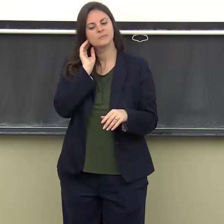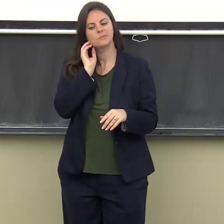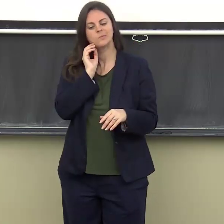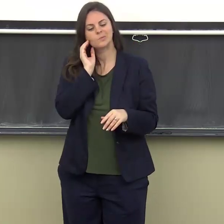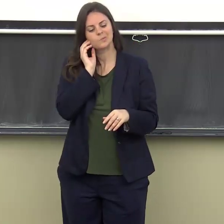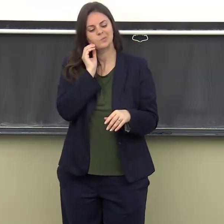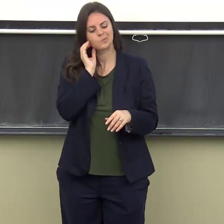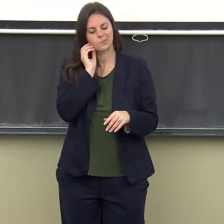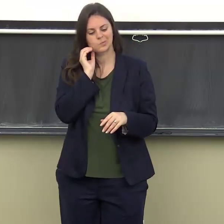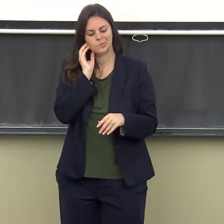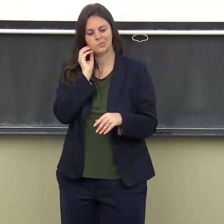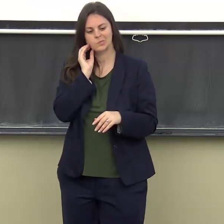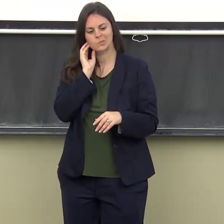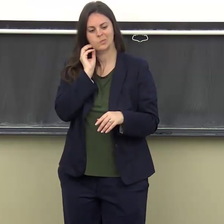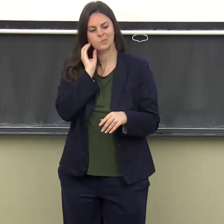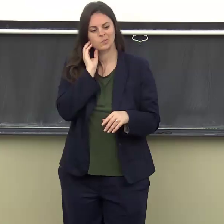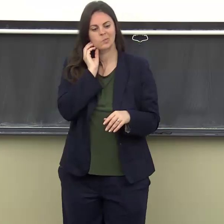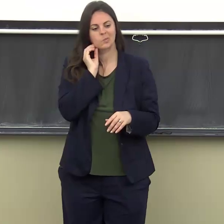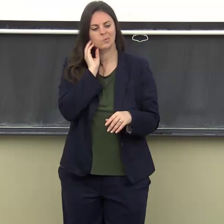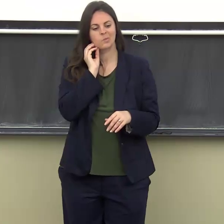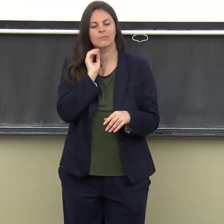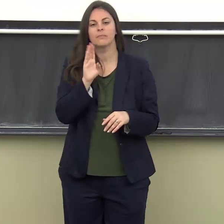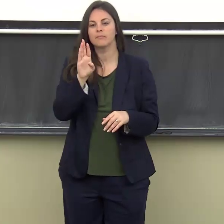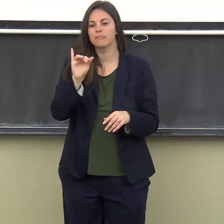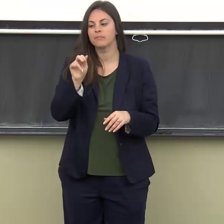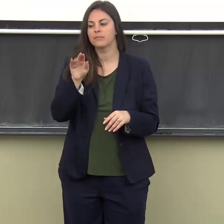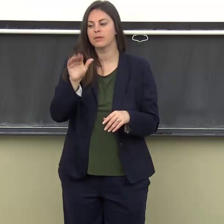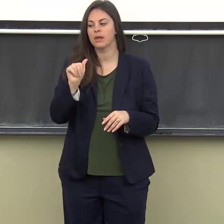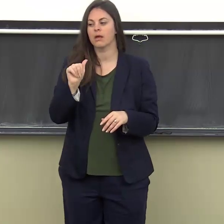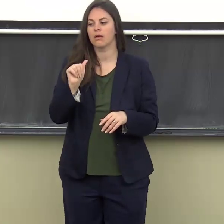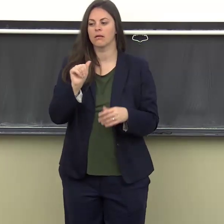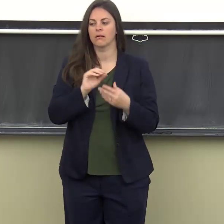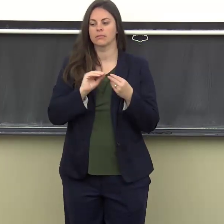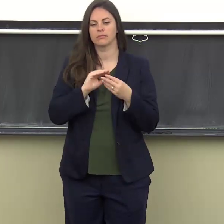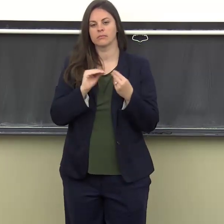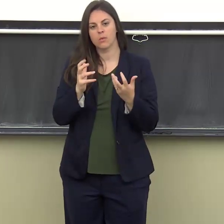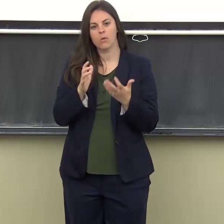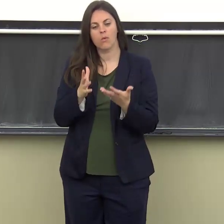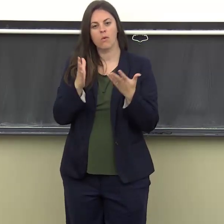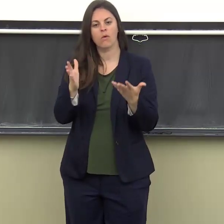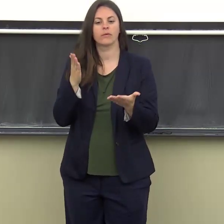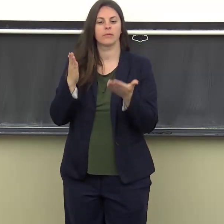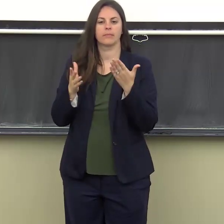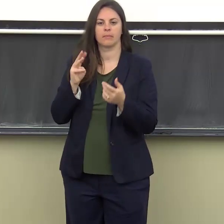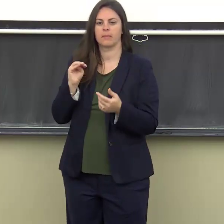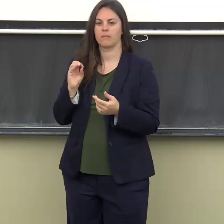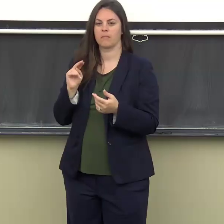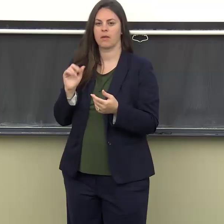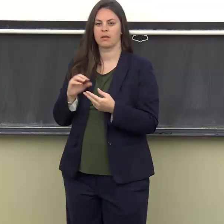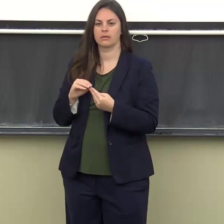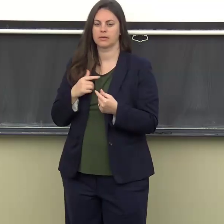I just want to offer to maybe bring us back to something that was maybe midway, and I think it was Monica said this, but I might be getting this